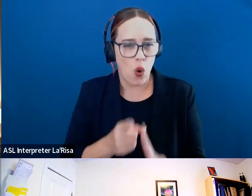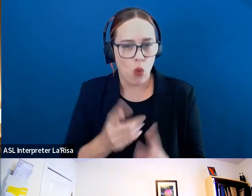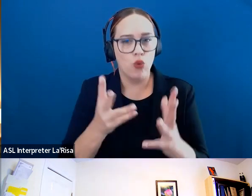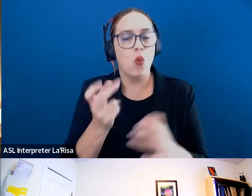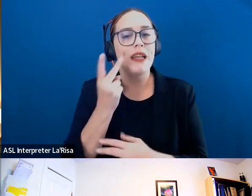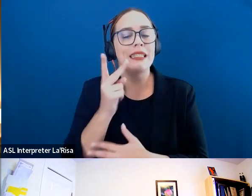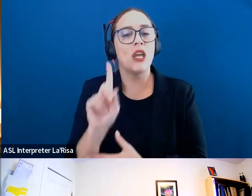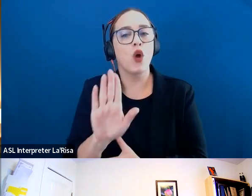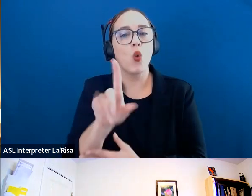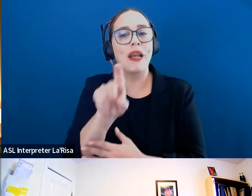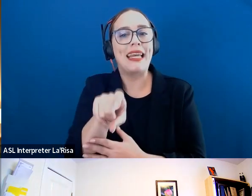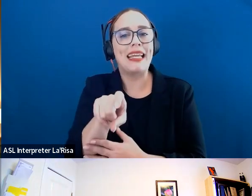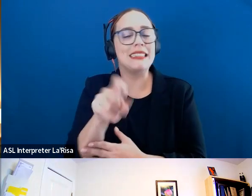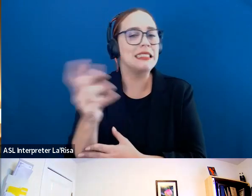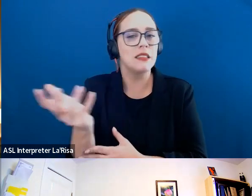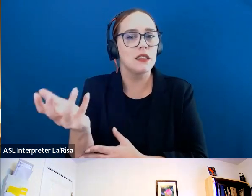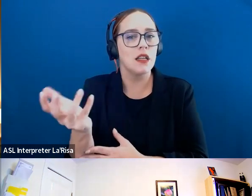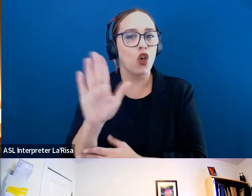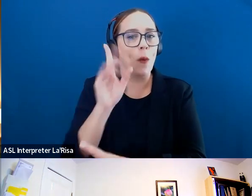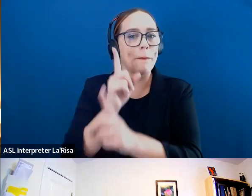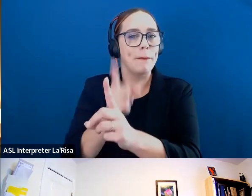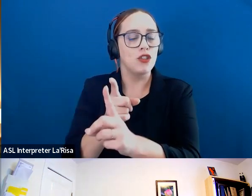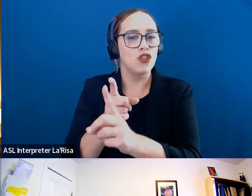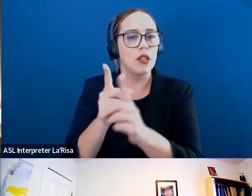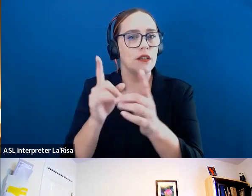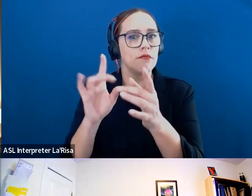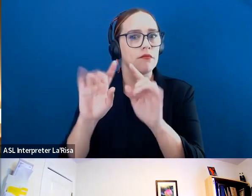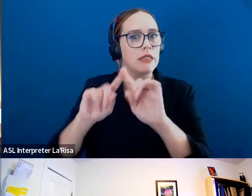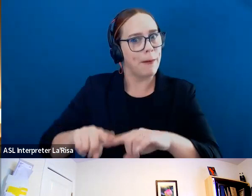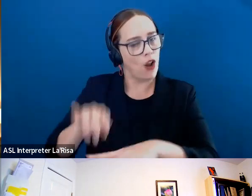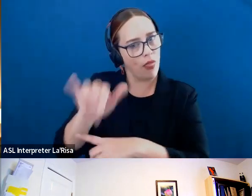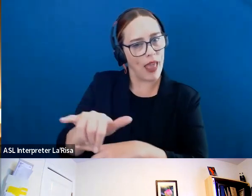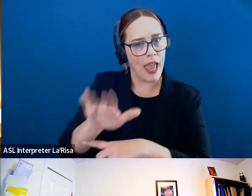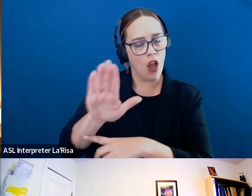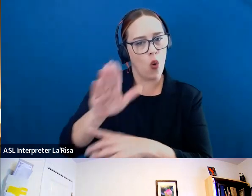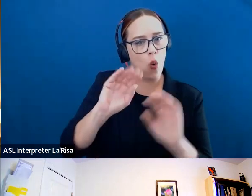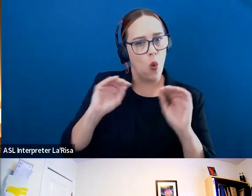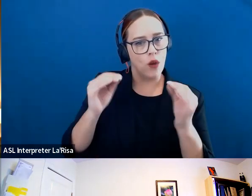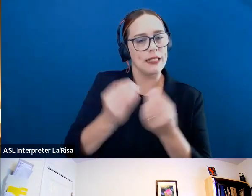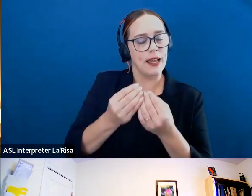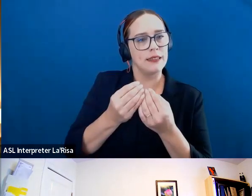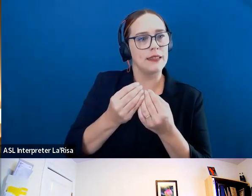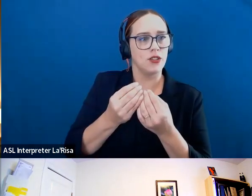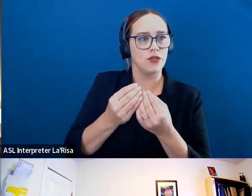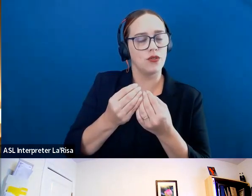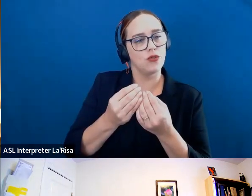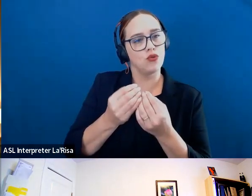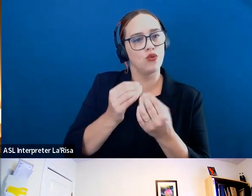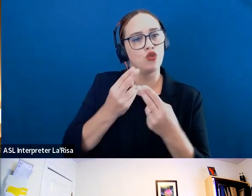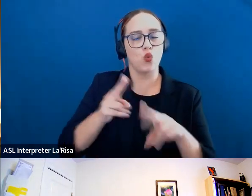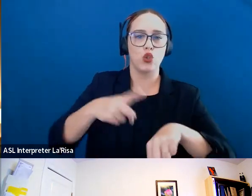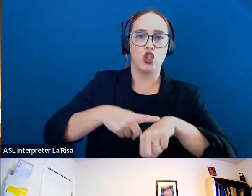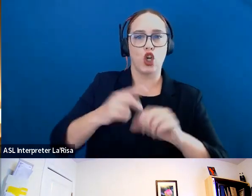your mission and based on your organizational's short-term strategy for building out employment-related